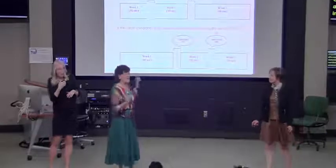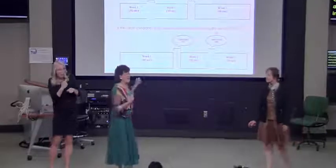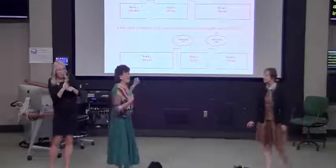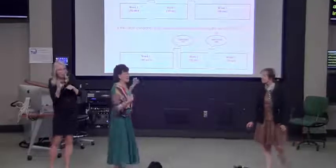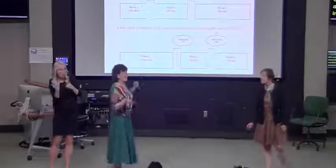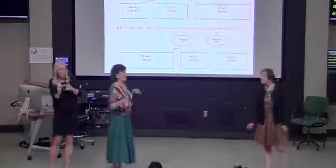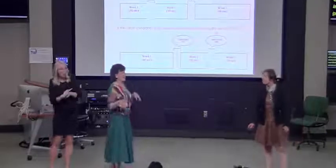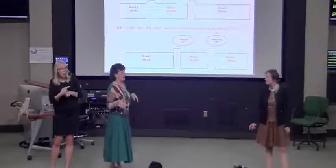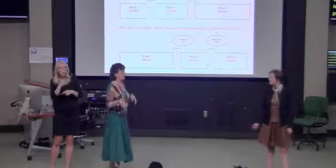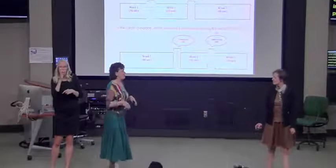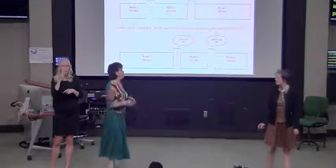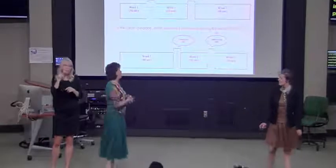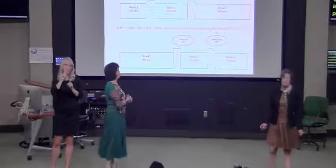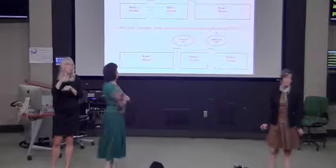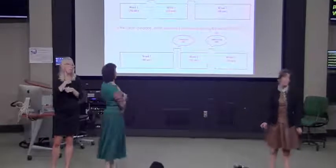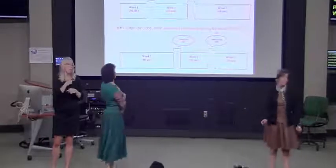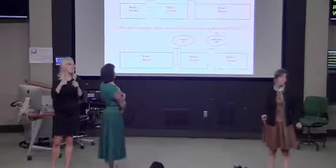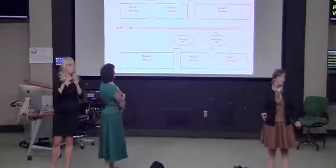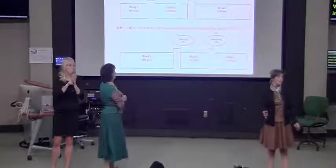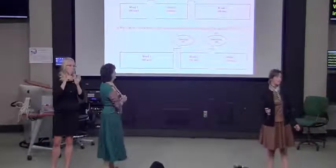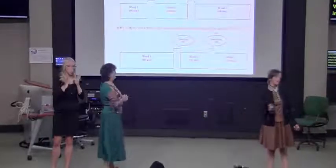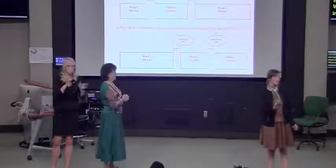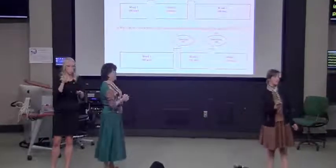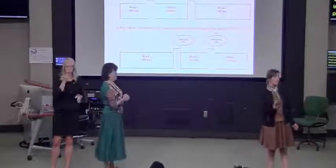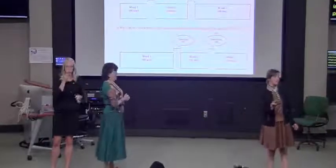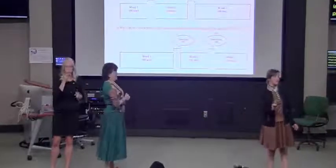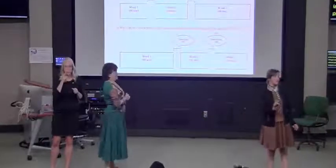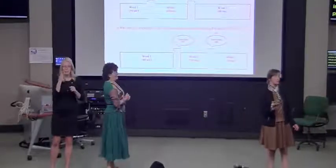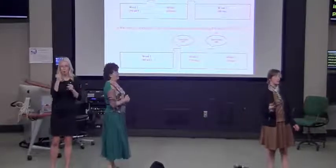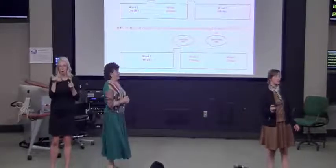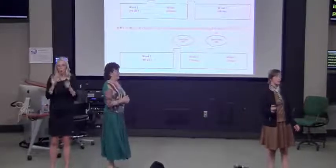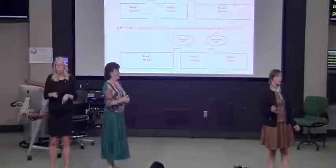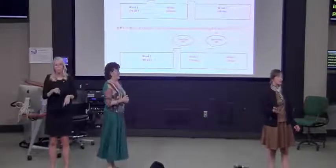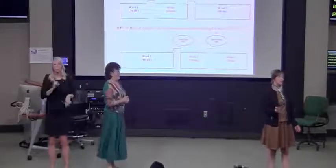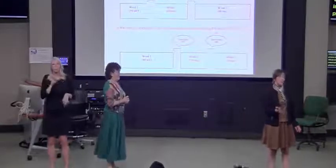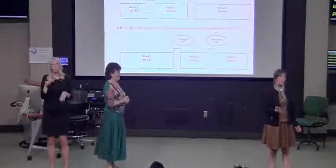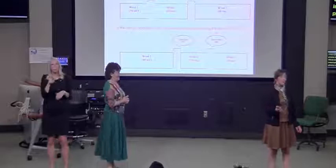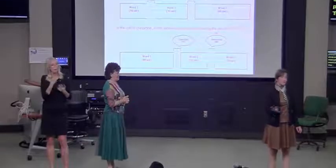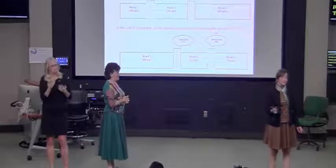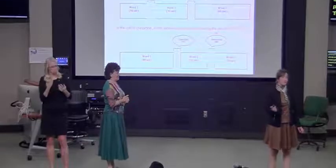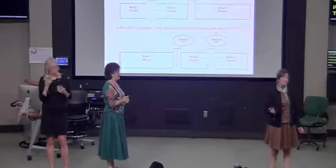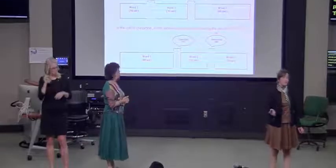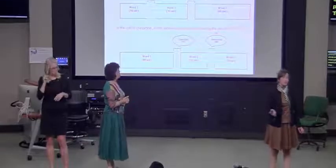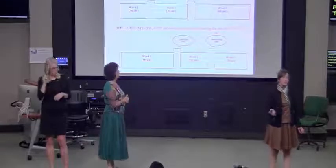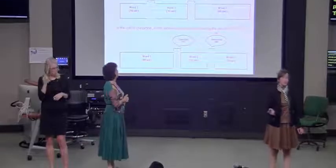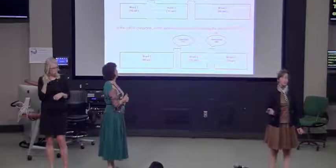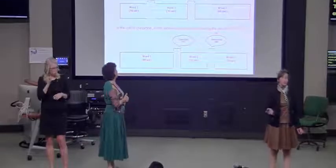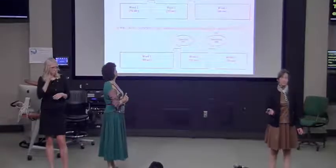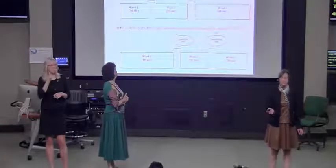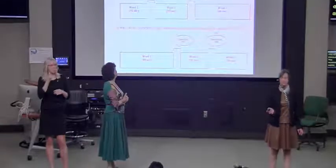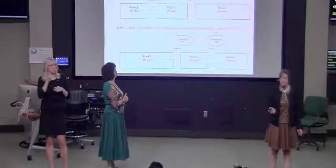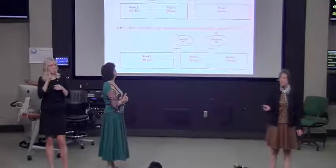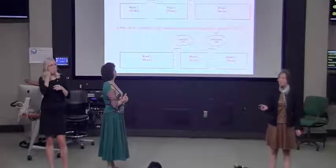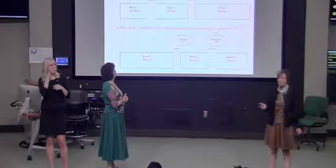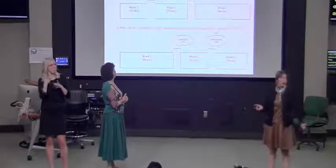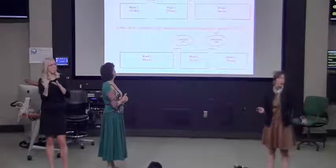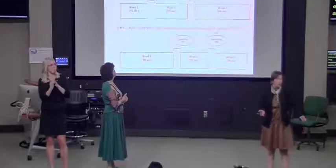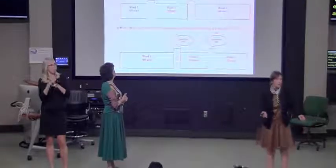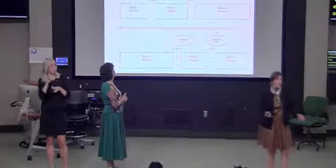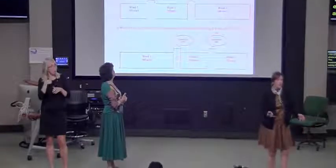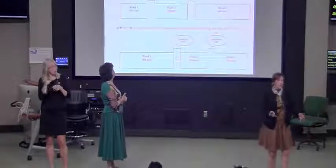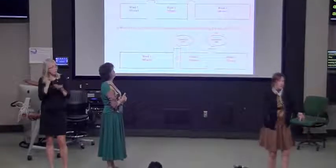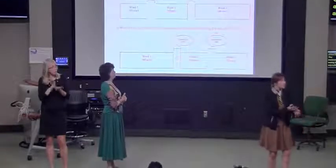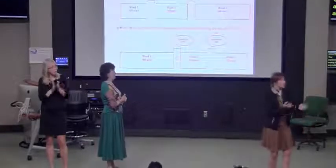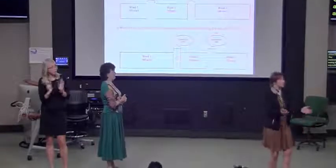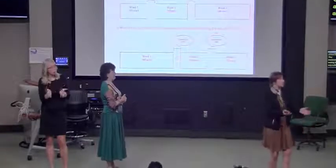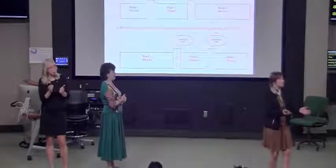today? You'll see, we have a little movie. Now, you might ask yourself, when you're interrupted, do you just stop talking?